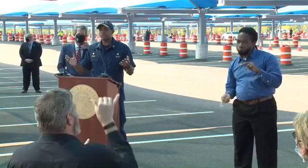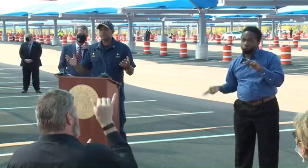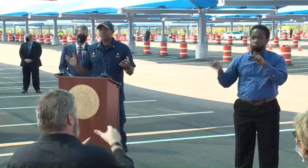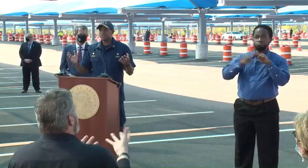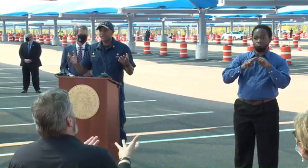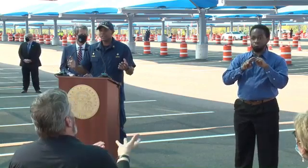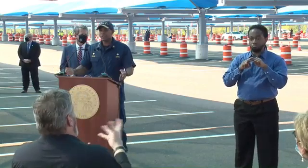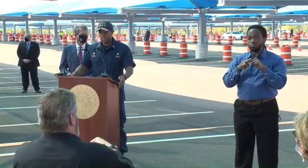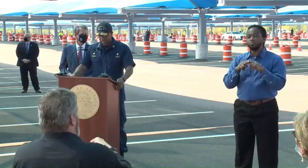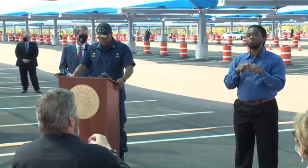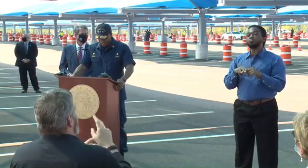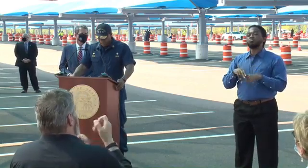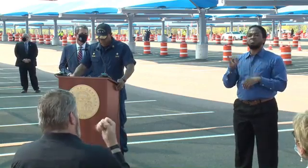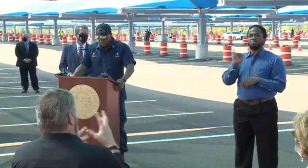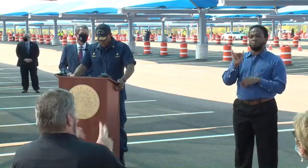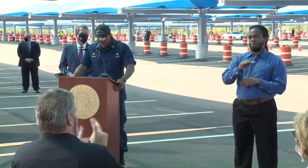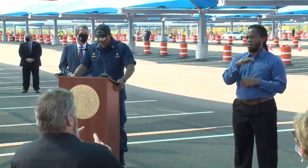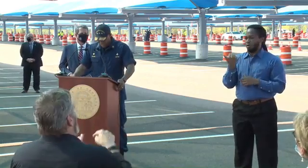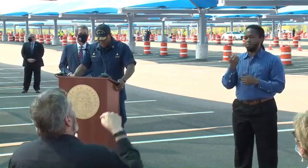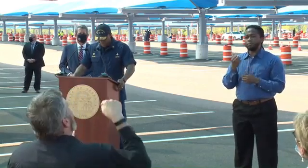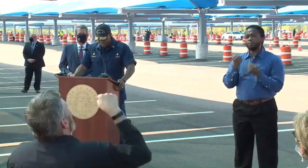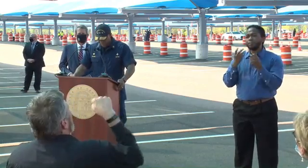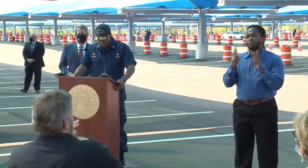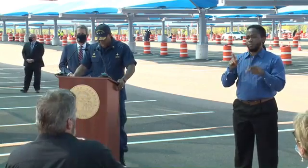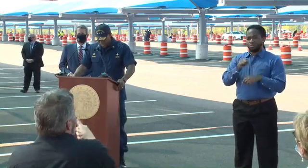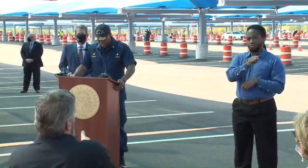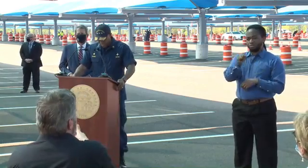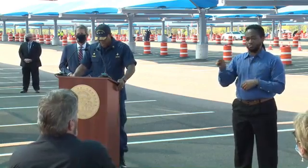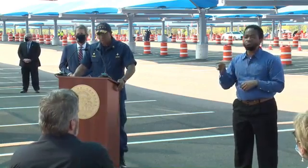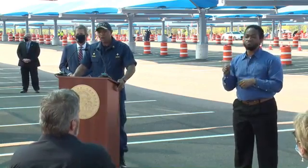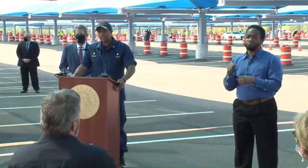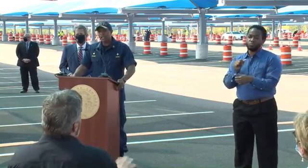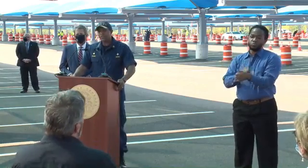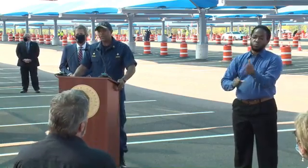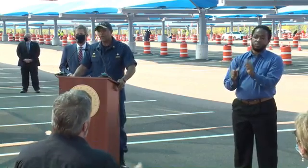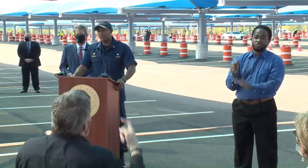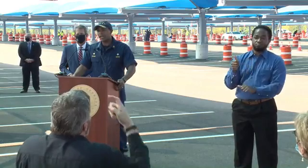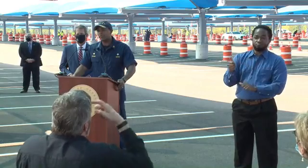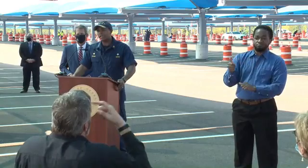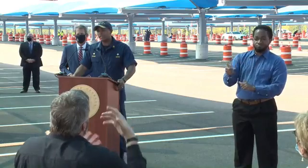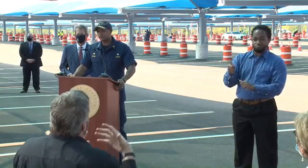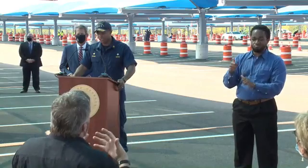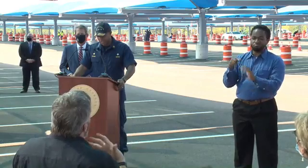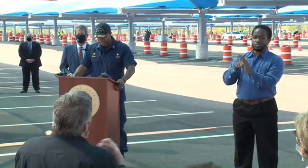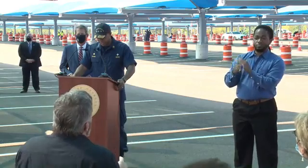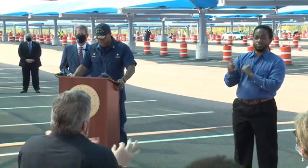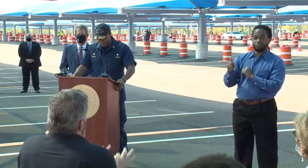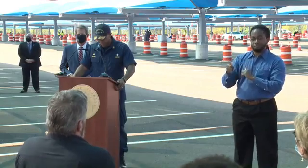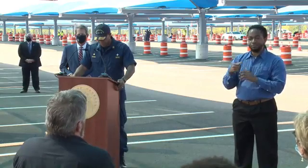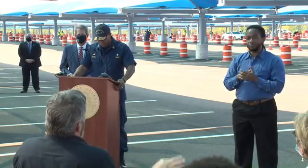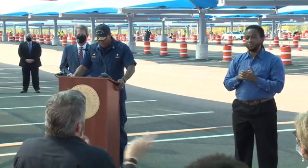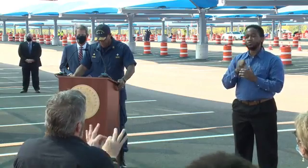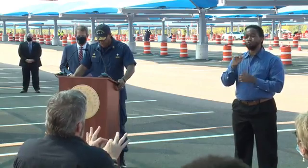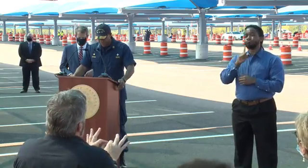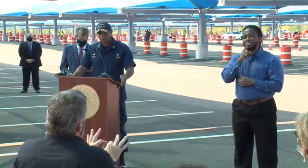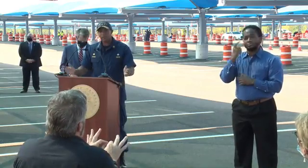need you to understand it is okay not to be okay. Call the national helpline 1-800-662-HELP. Your call